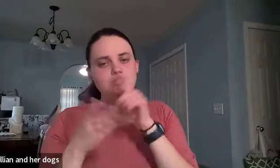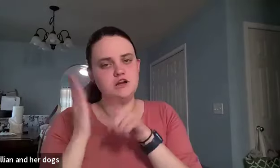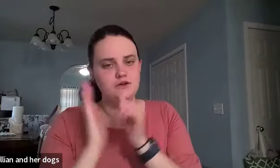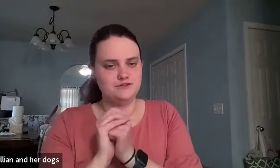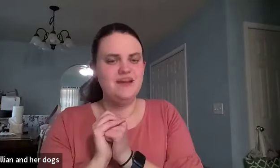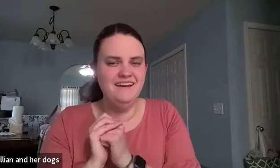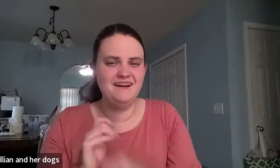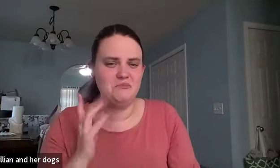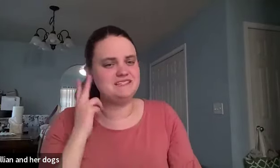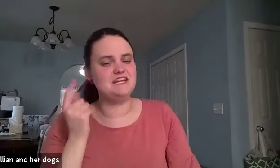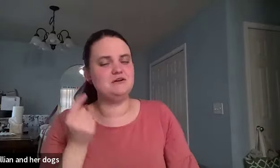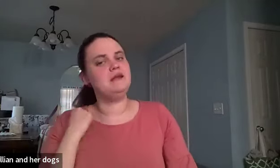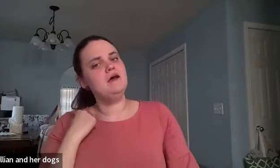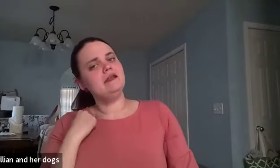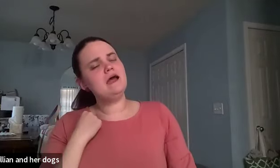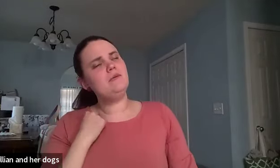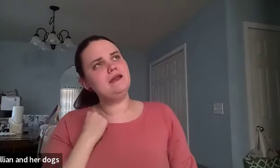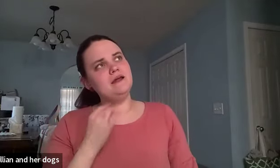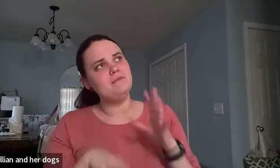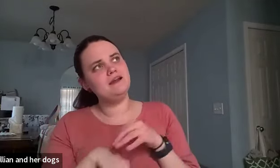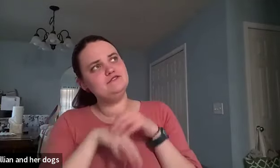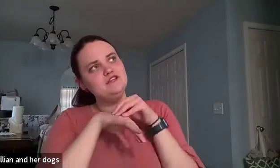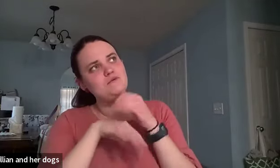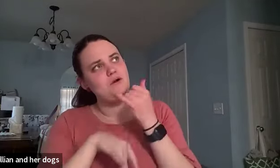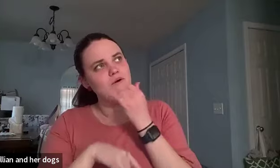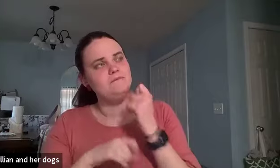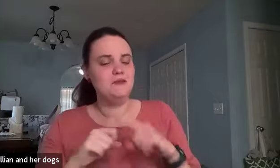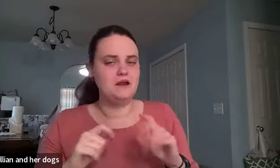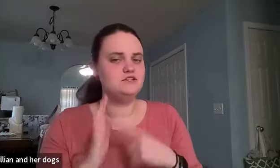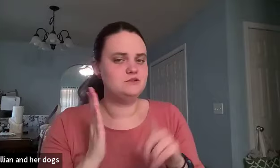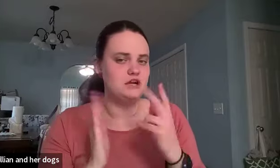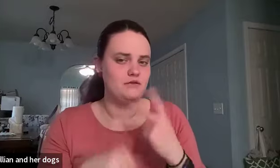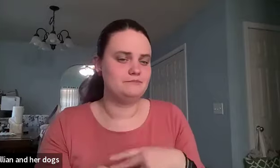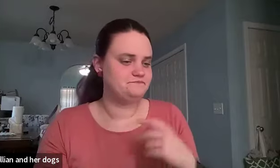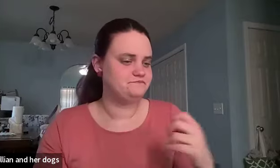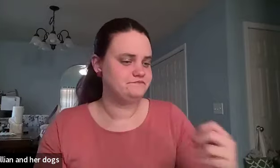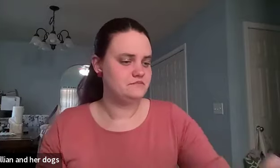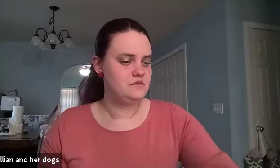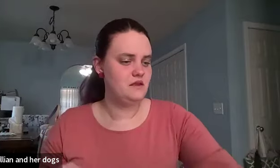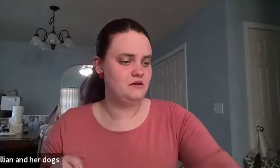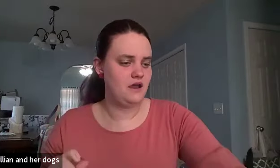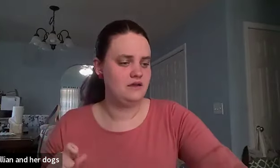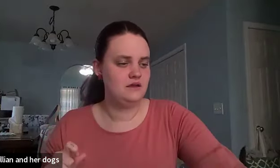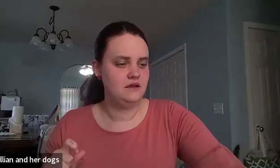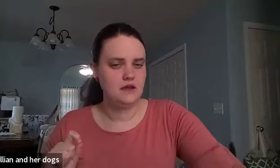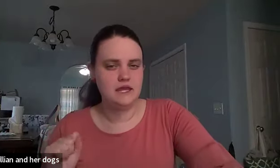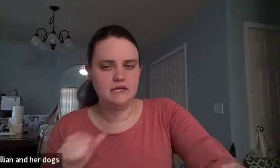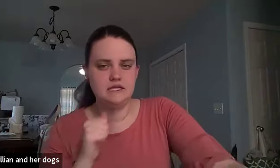I'll check on those. I'm like sitting here, I'm like, now wait a minute, I might have done the wrong one, but I'll double check on them. Okay.